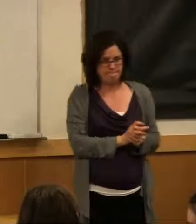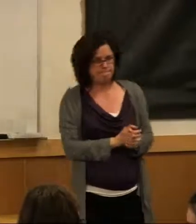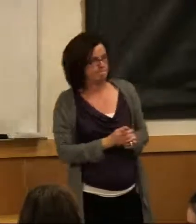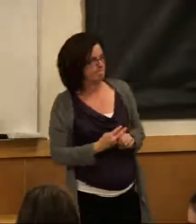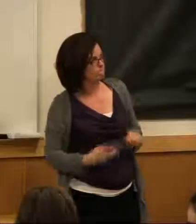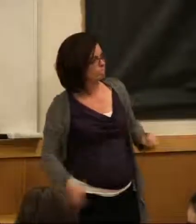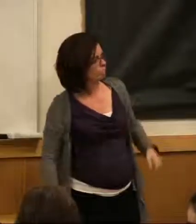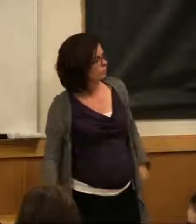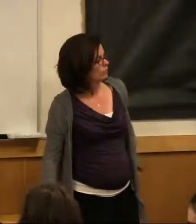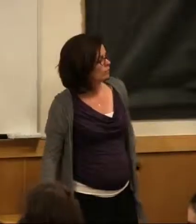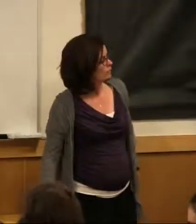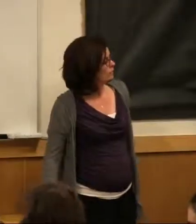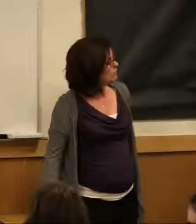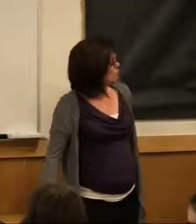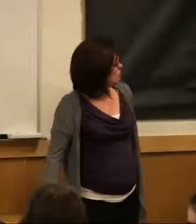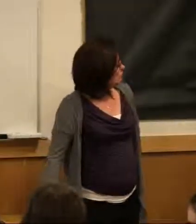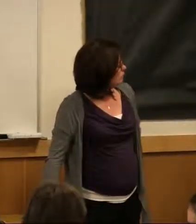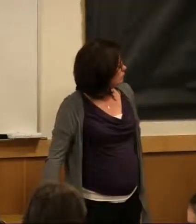Okay.